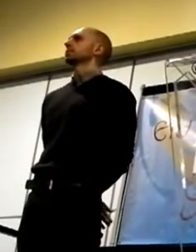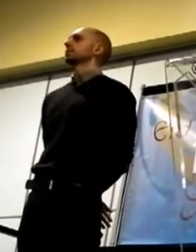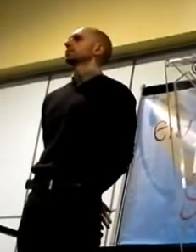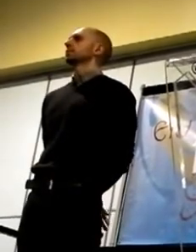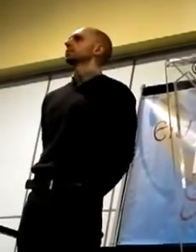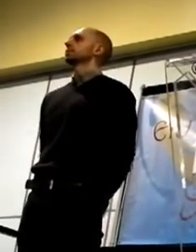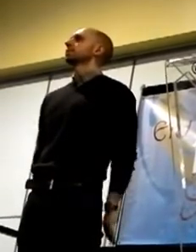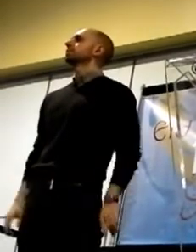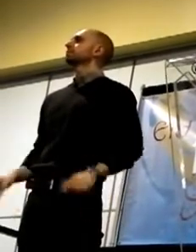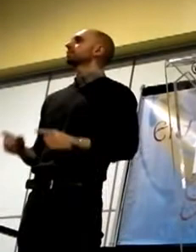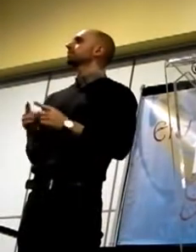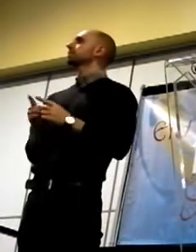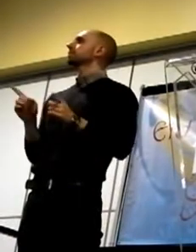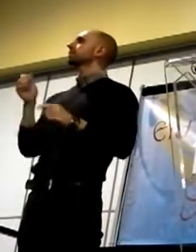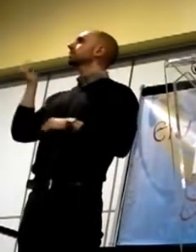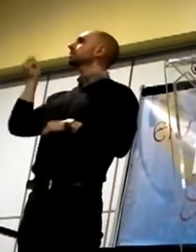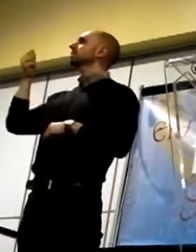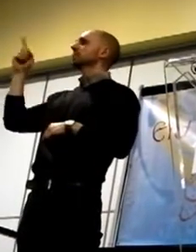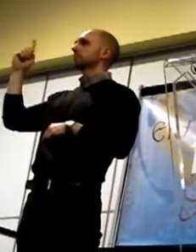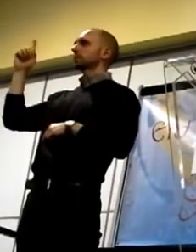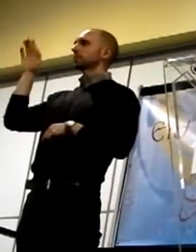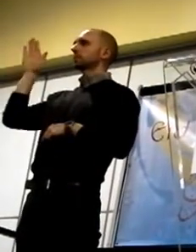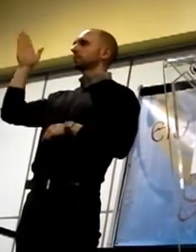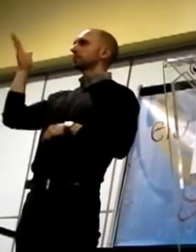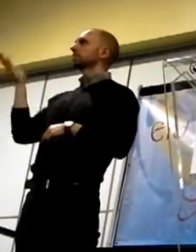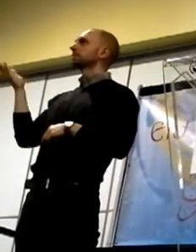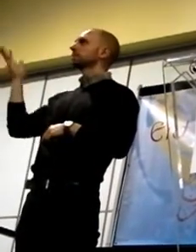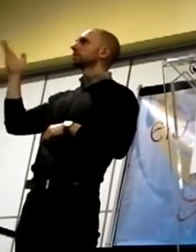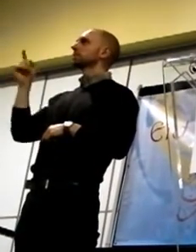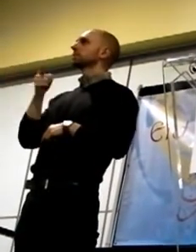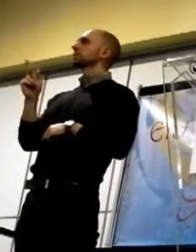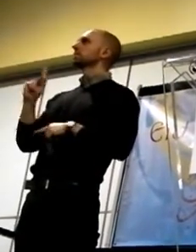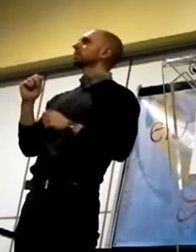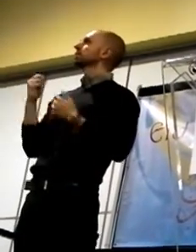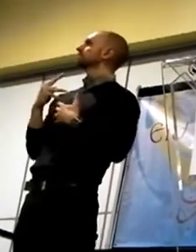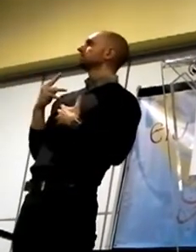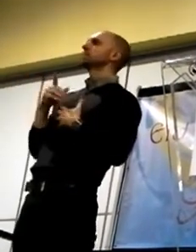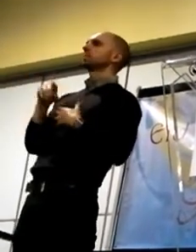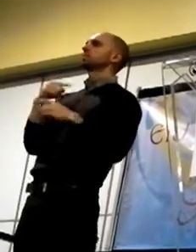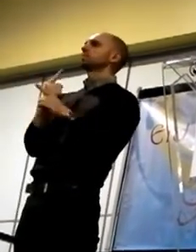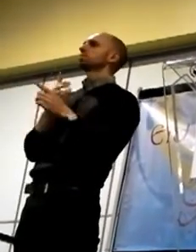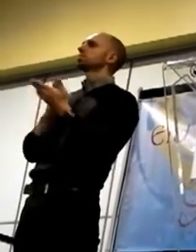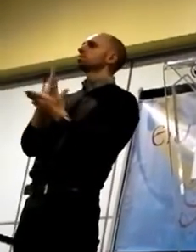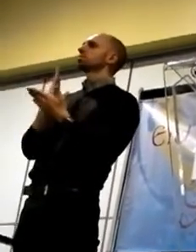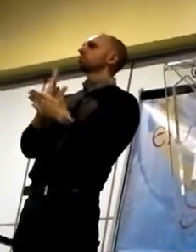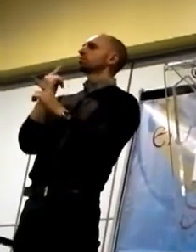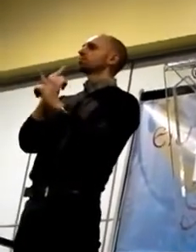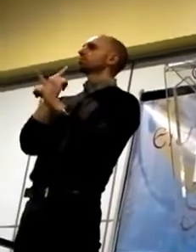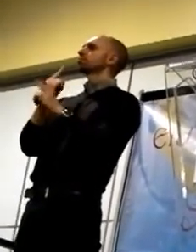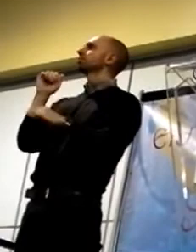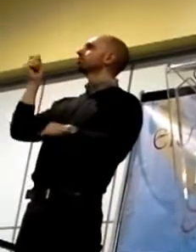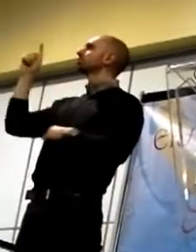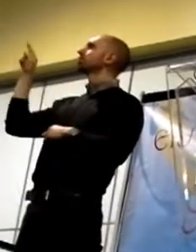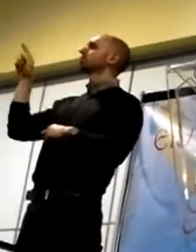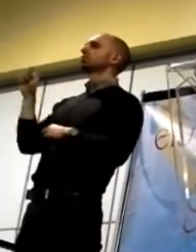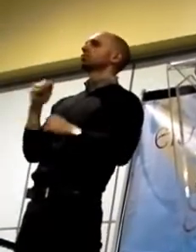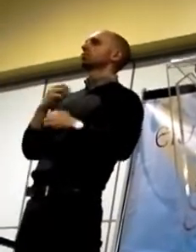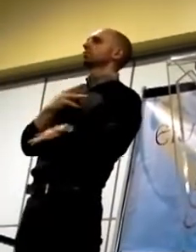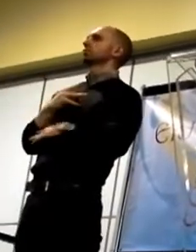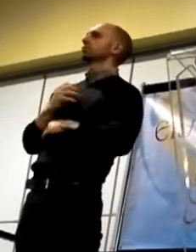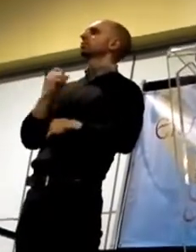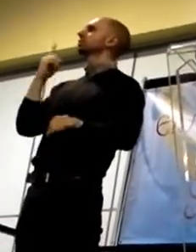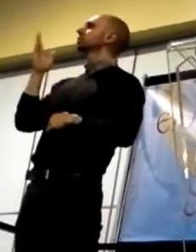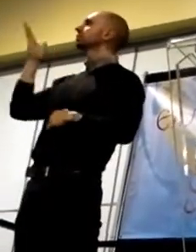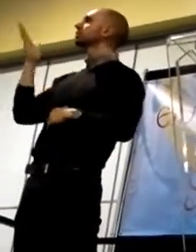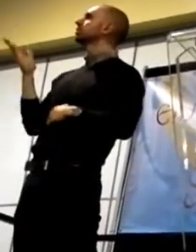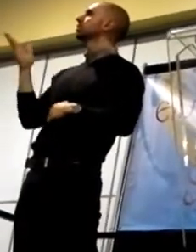you who believe, as he should be feared, and do not die except on a